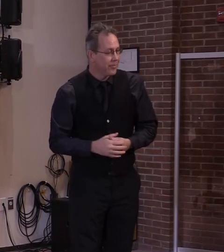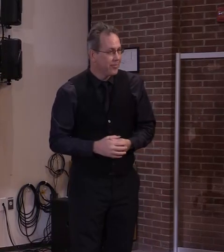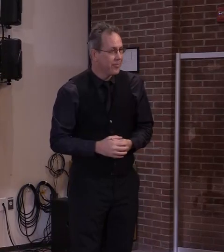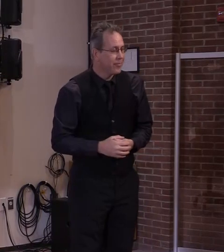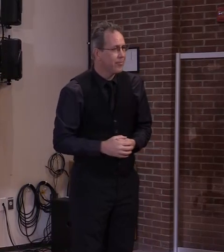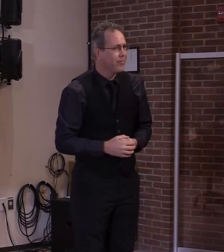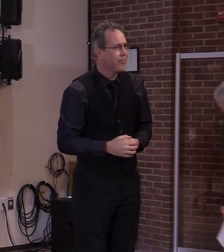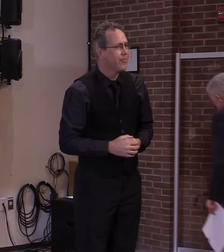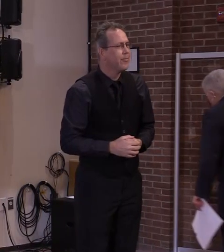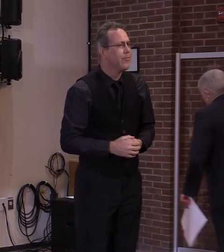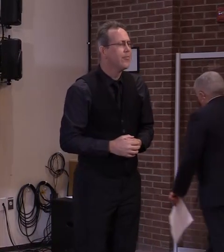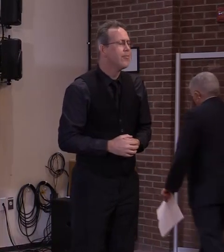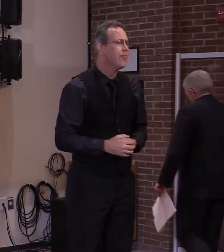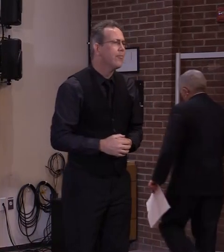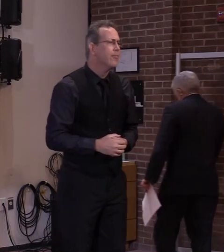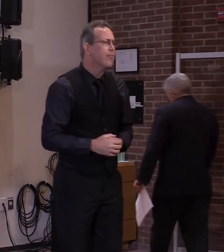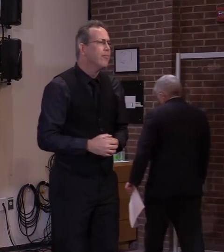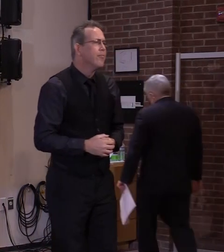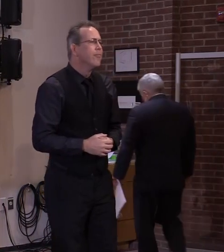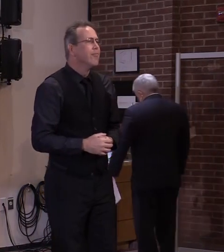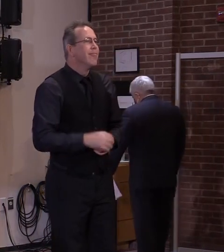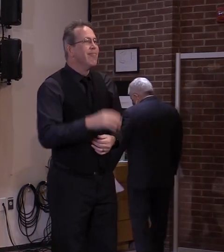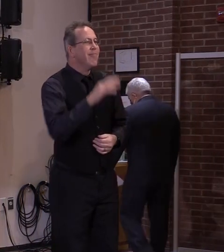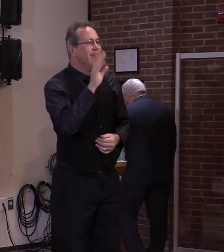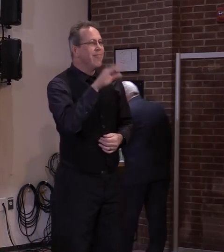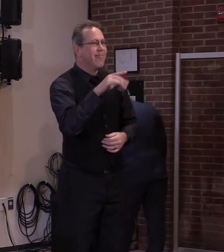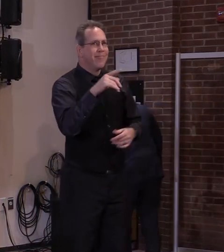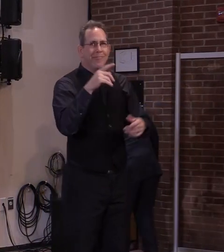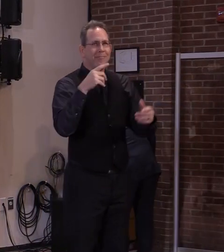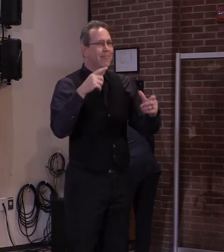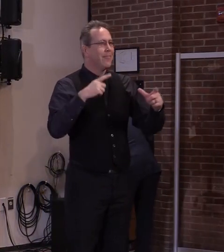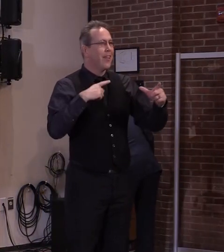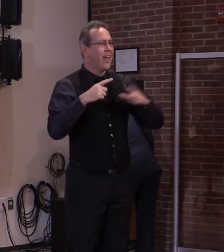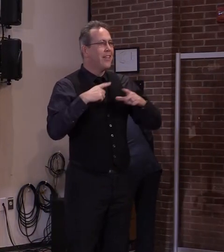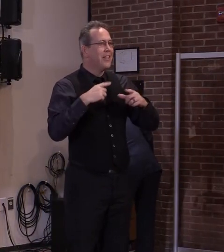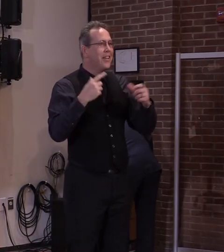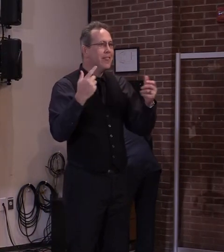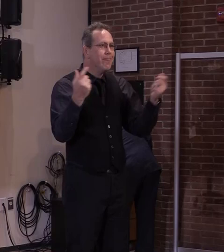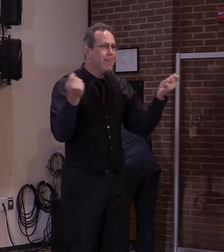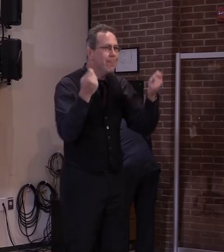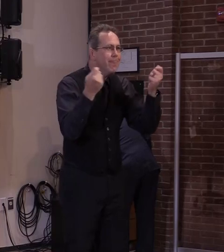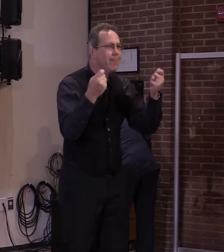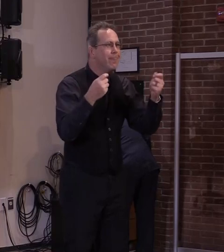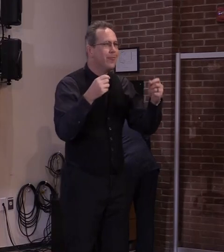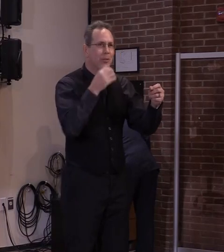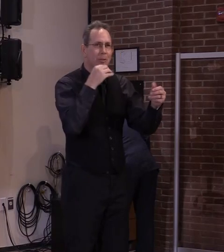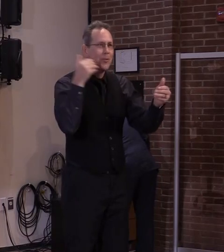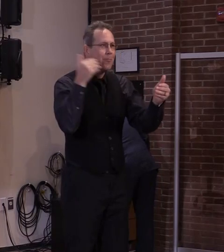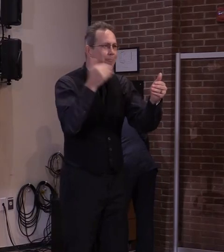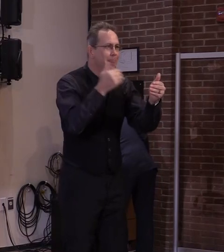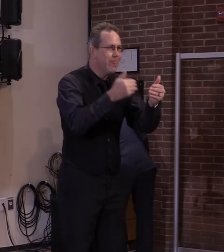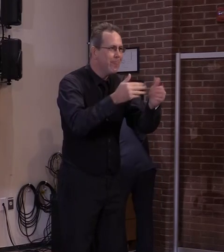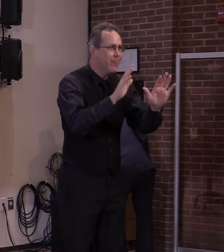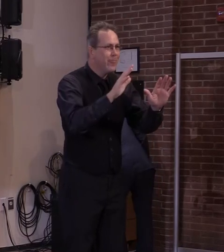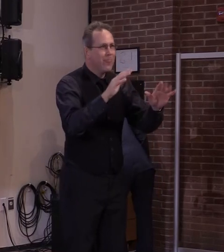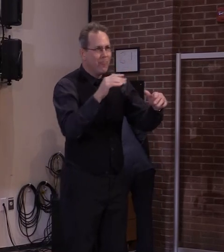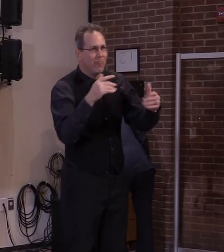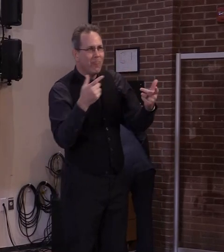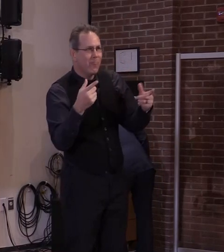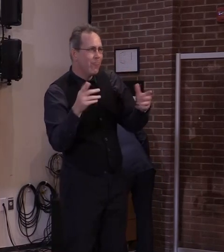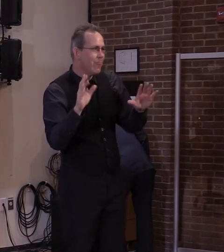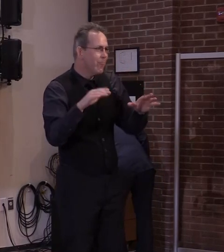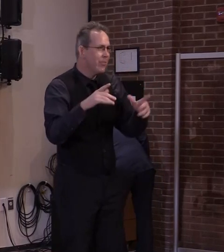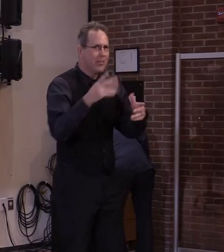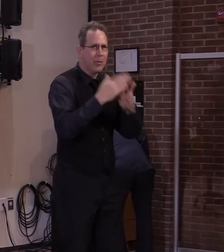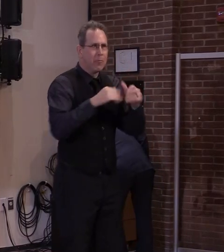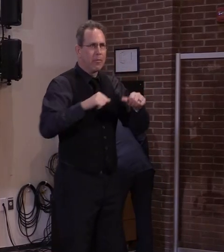As we head into the Christmas holiday and New Year's celebrations to follow, and with uncertainty about the latest